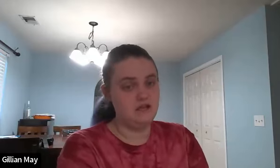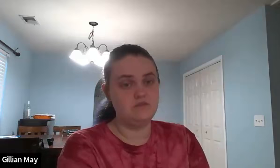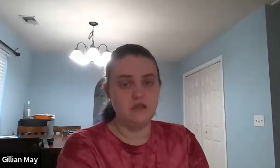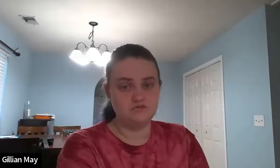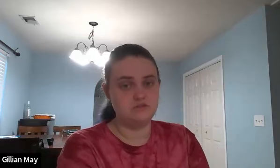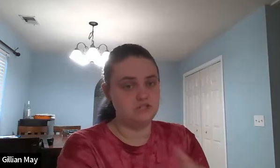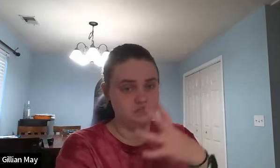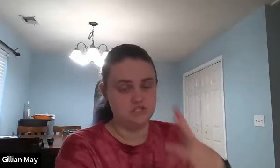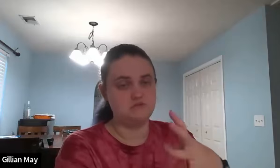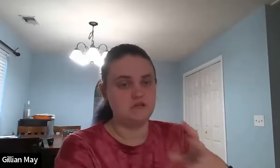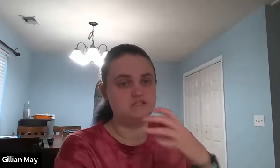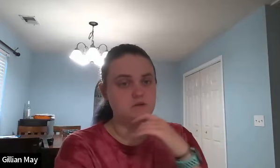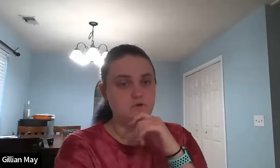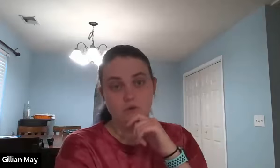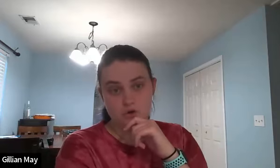and the actual, like the generalized term for bird.